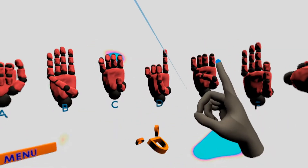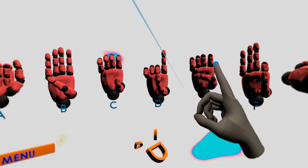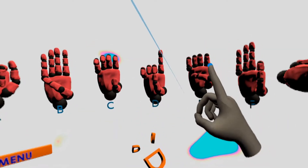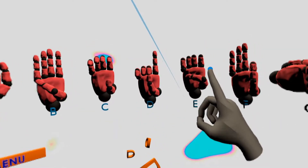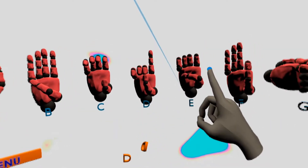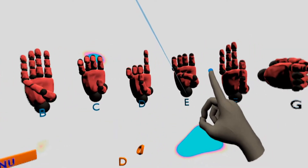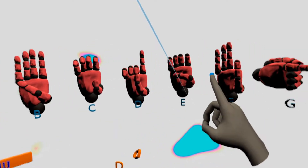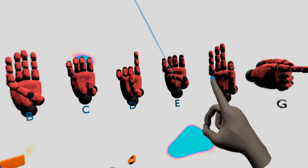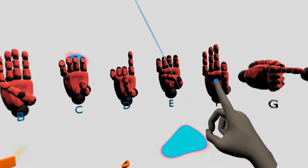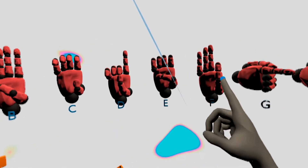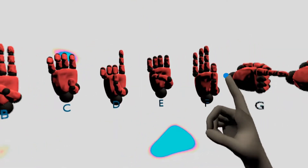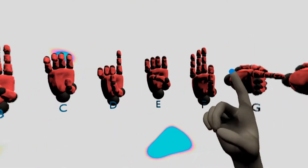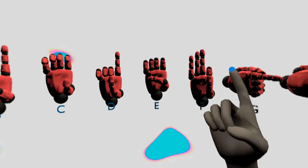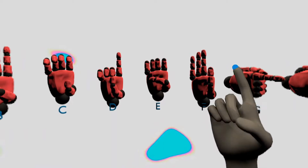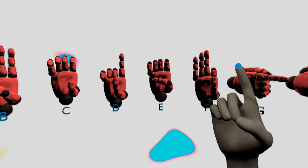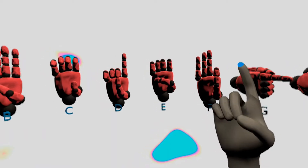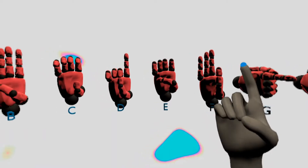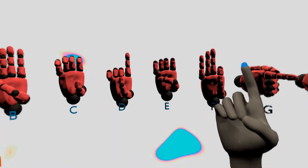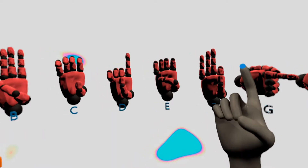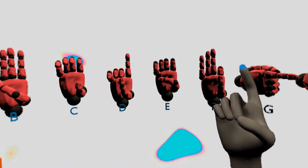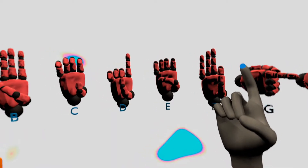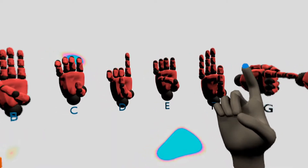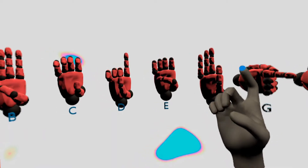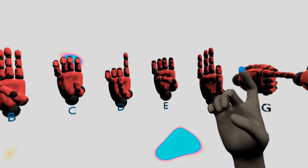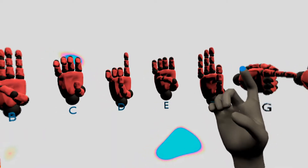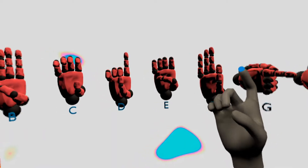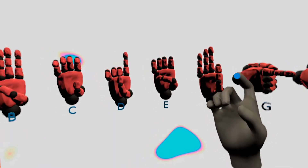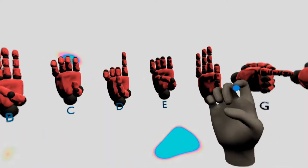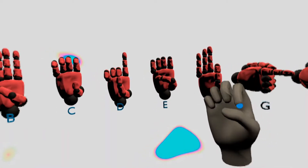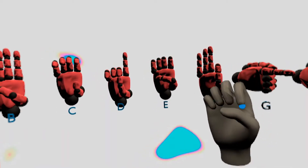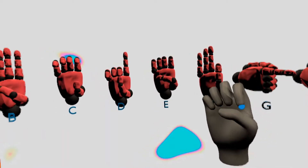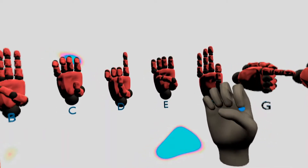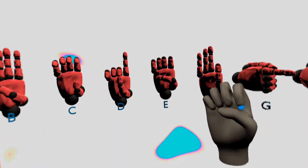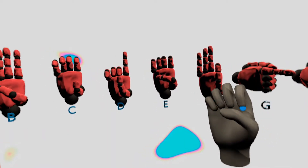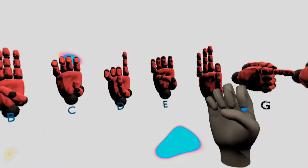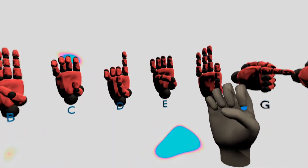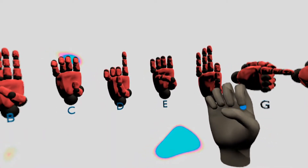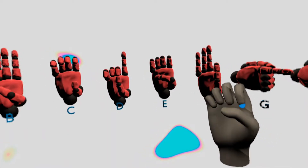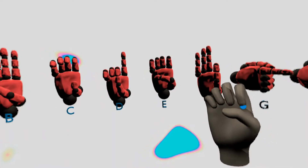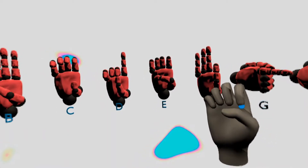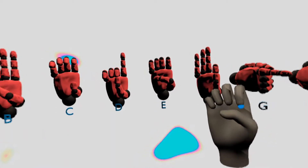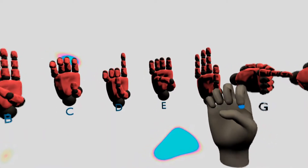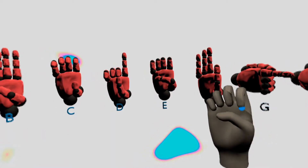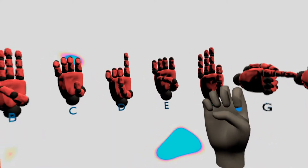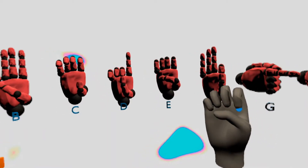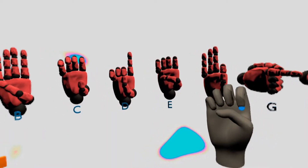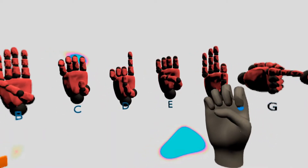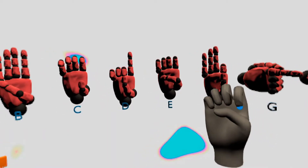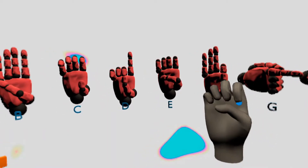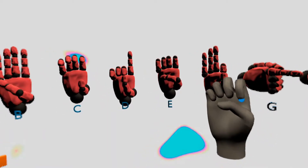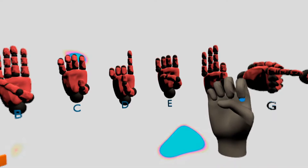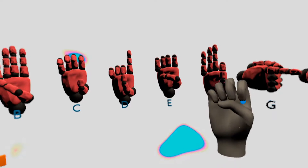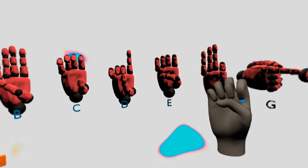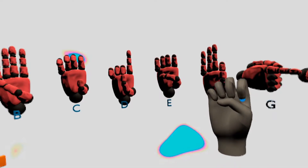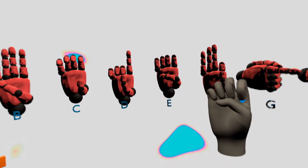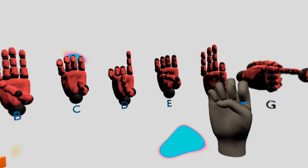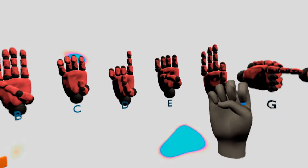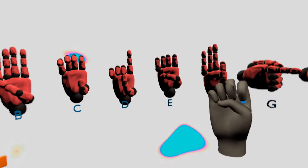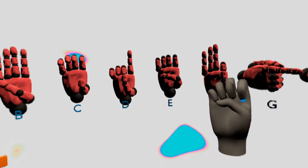proper hand positions. Some of the ankles of the fingers can be out of place and without this game or live person telling me how wrong I am, I wouldn't even notice.